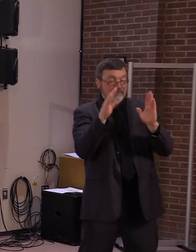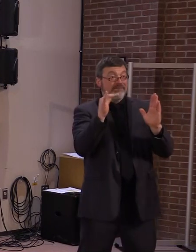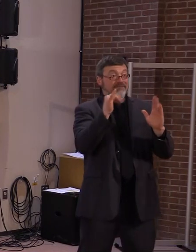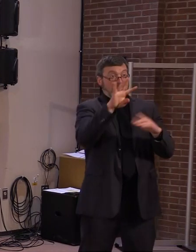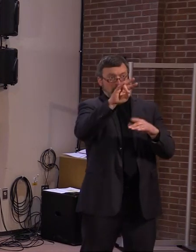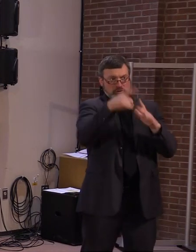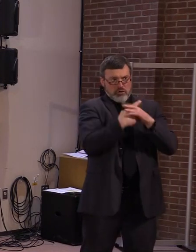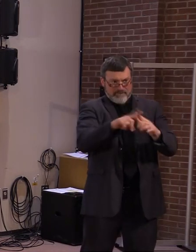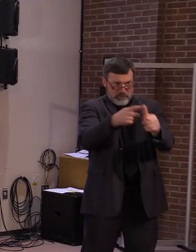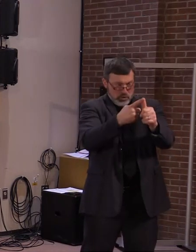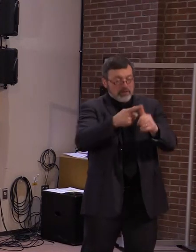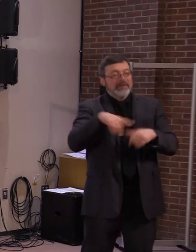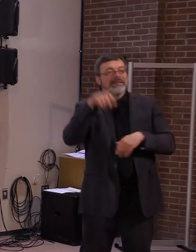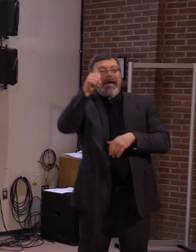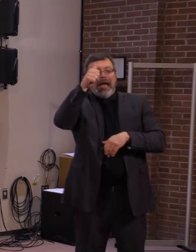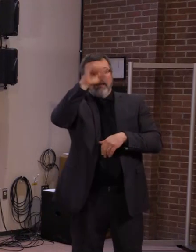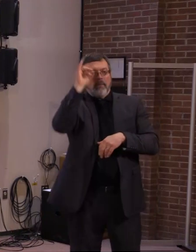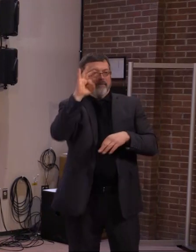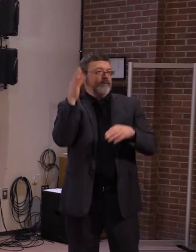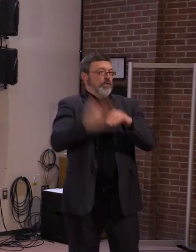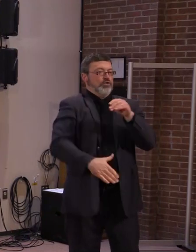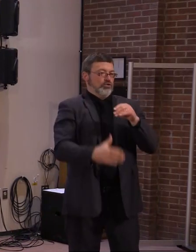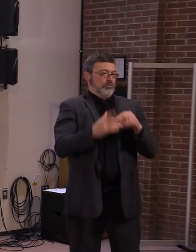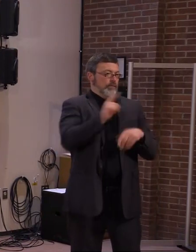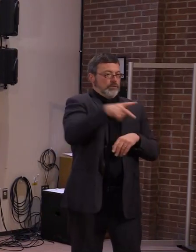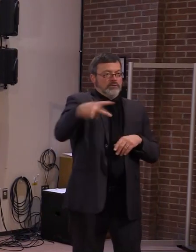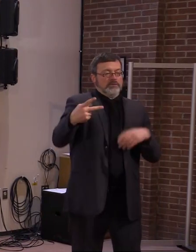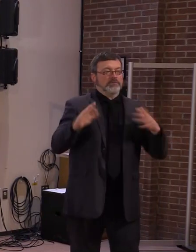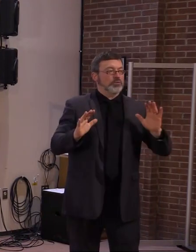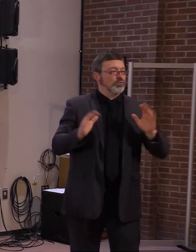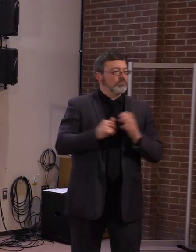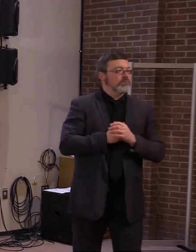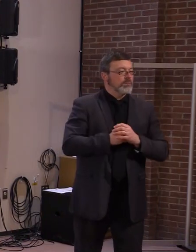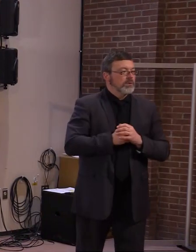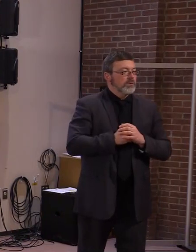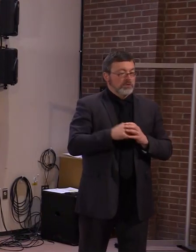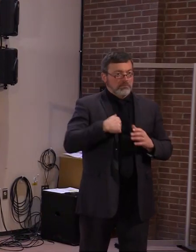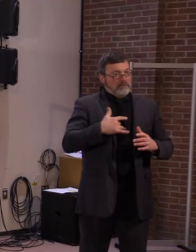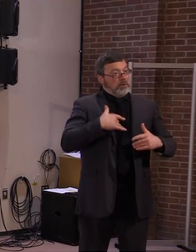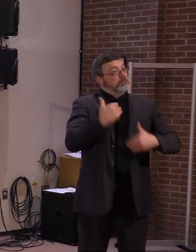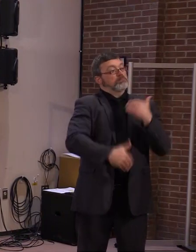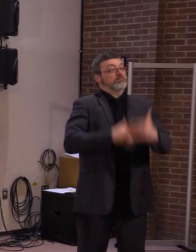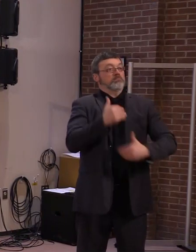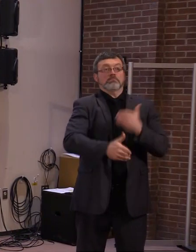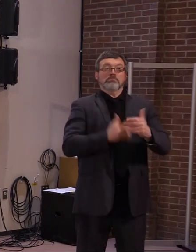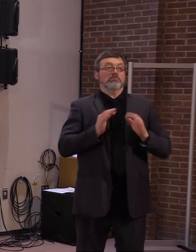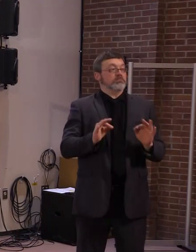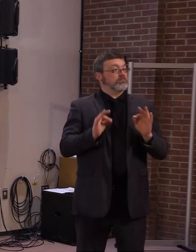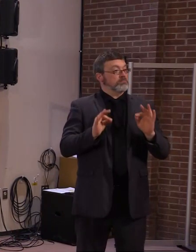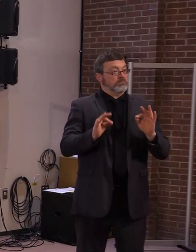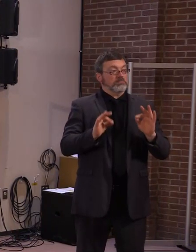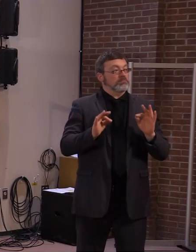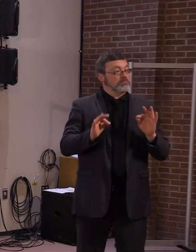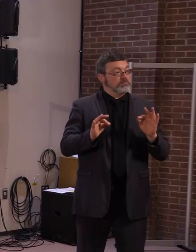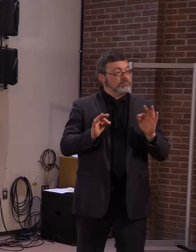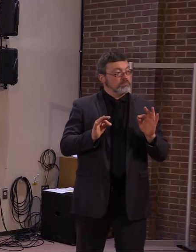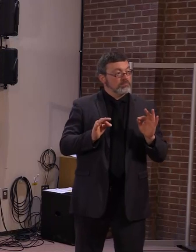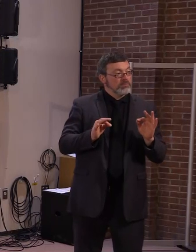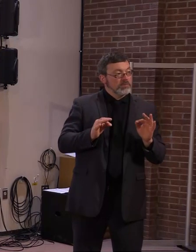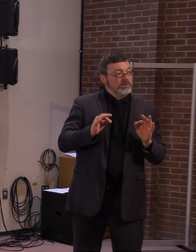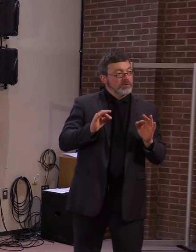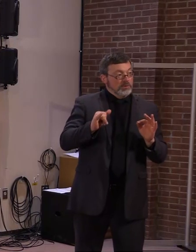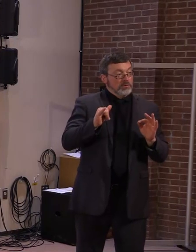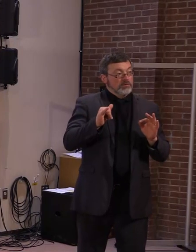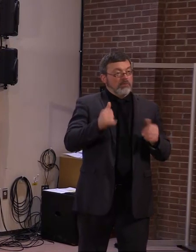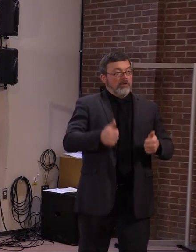quite a bit from where they are now. But we do see that the pace continues to be strong, with about 14% more kids vaccinated this